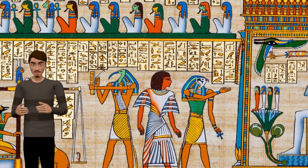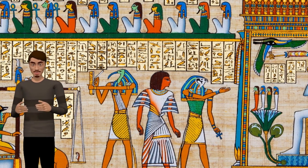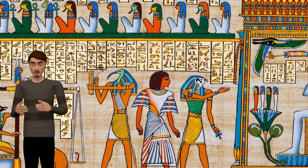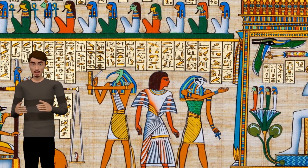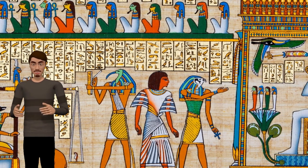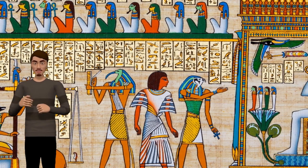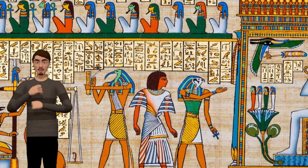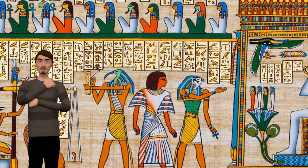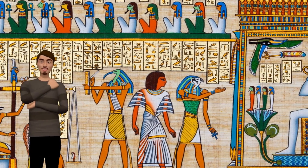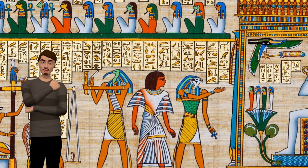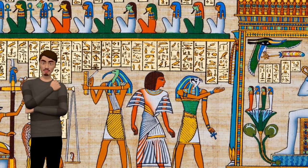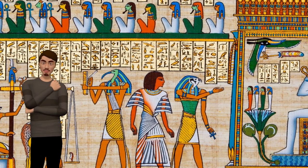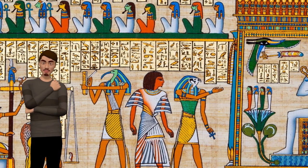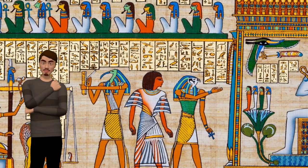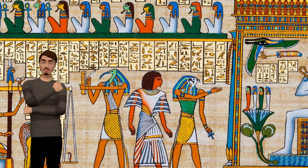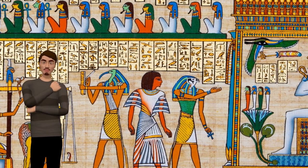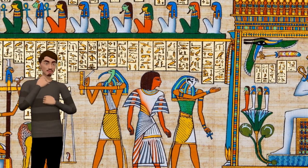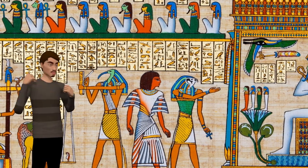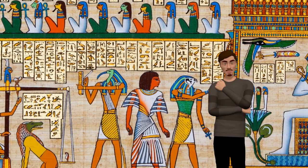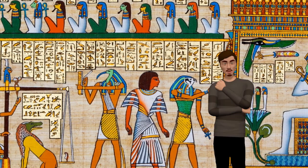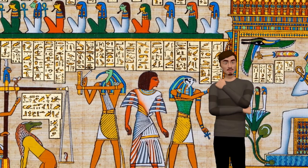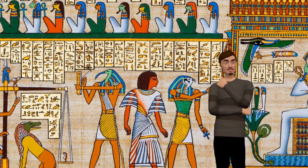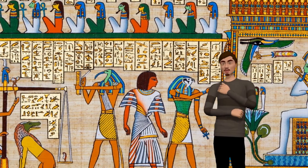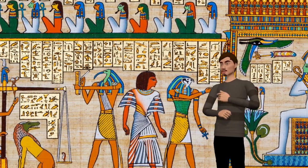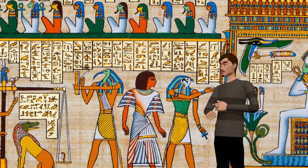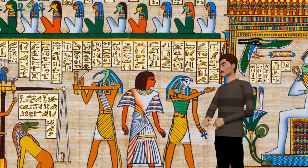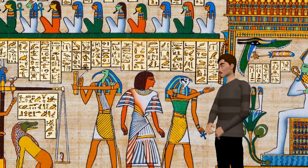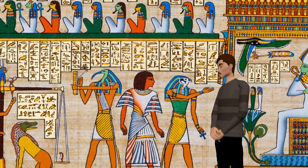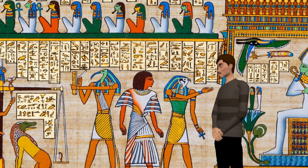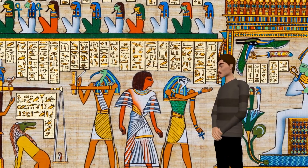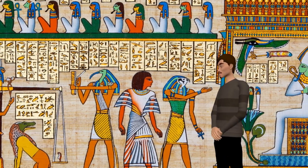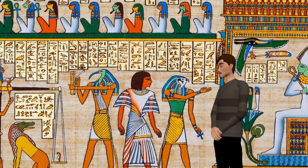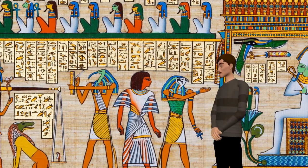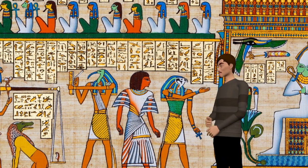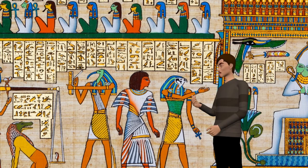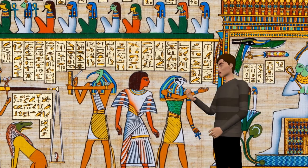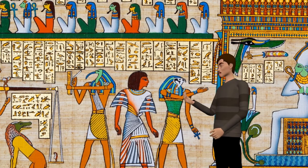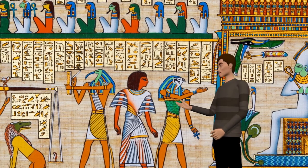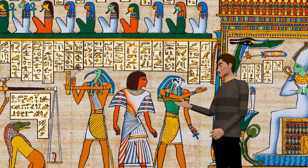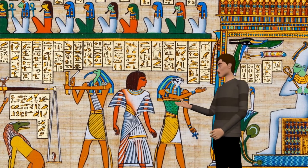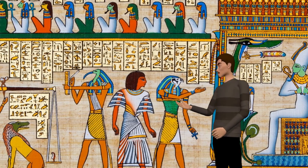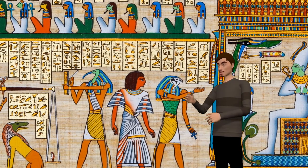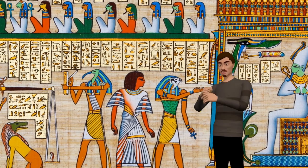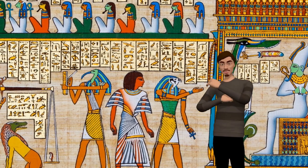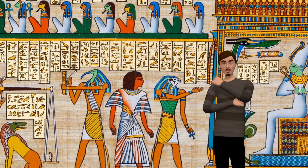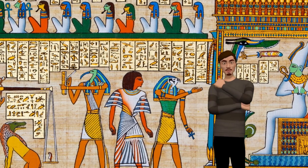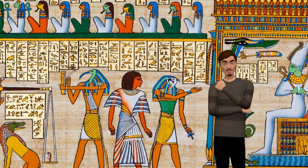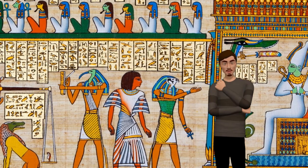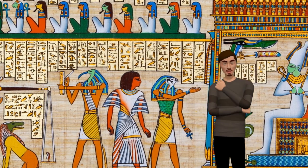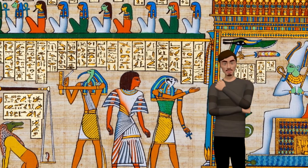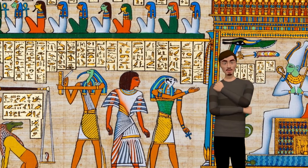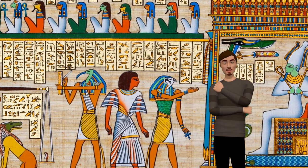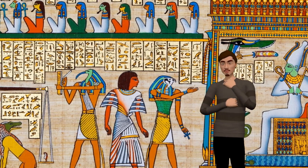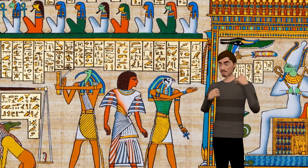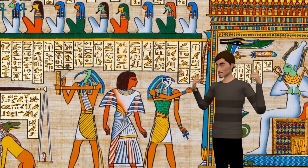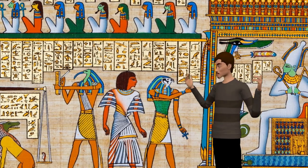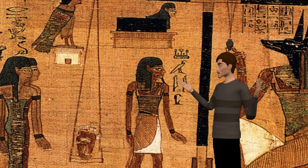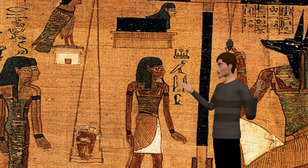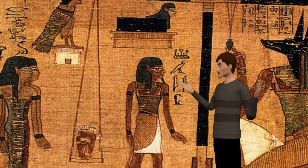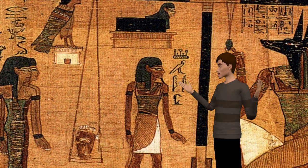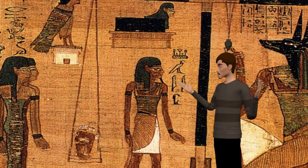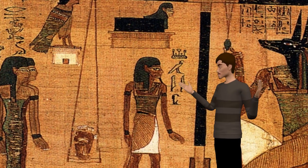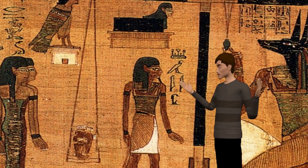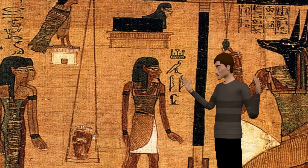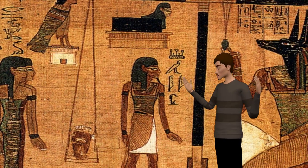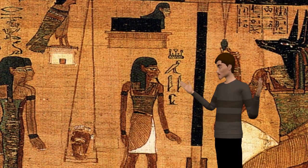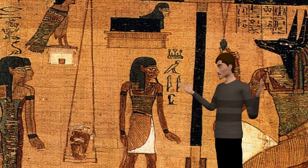placed in the center of the room. On the two plates of the scales were placed the heart of the deceased, symbol of his life,